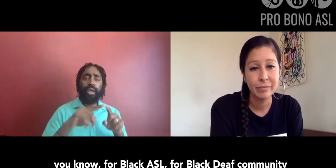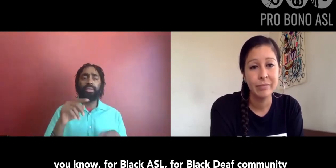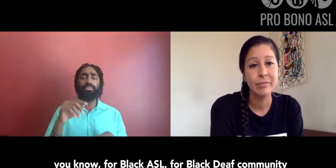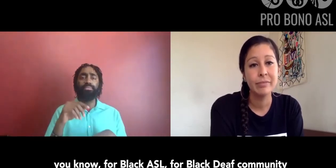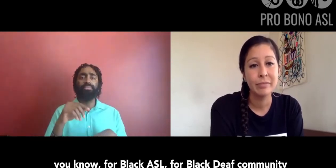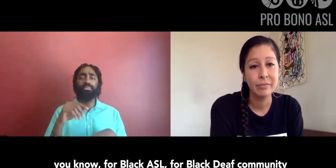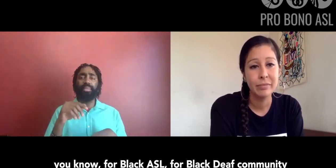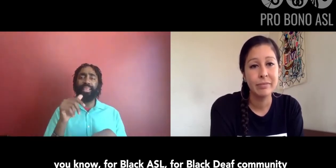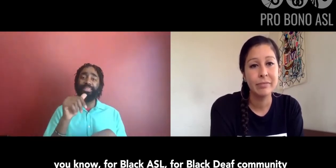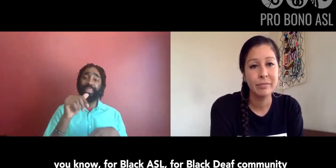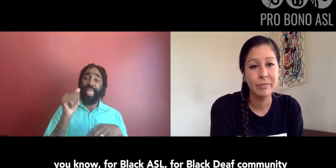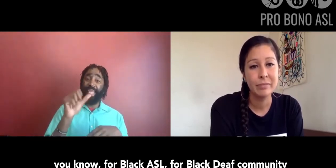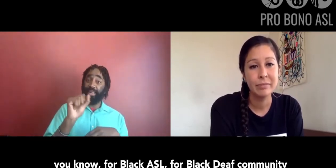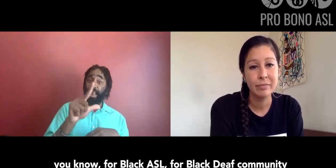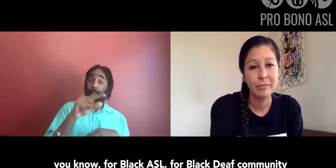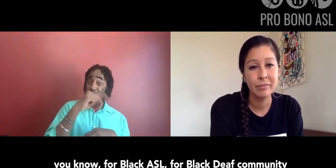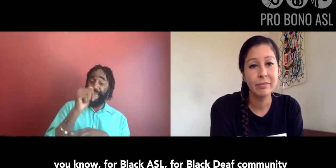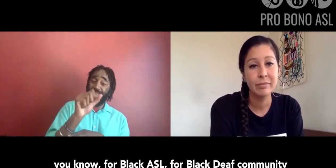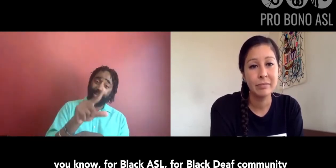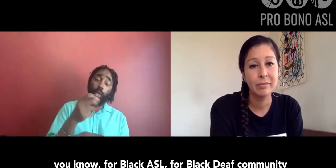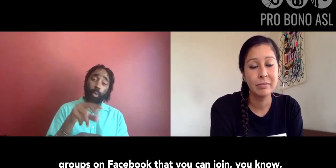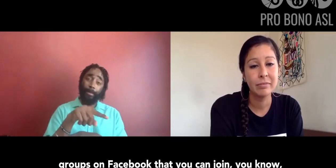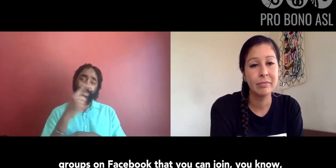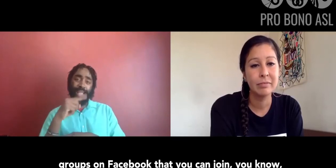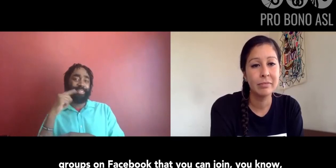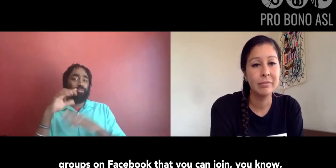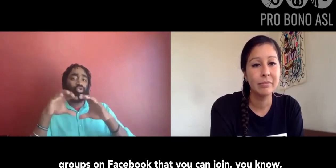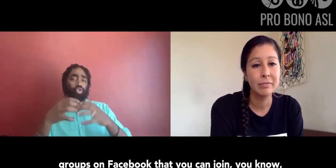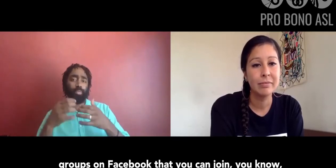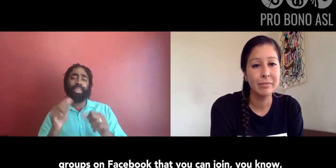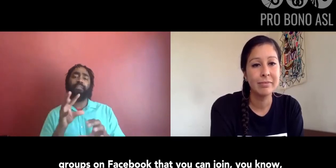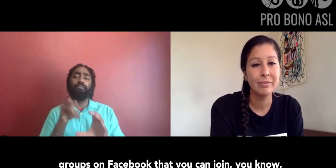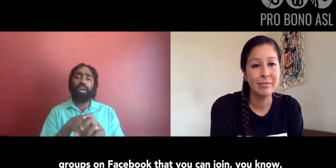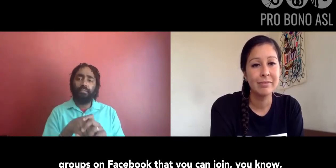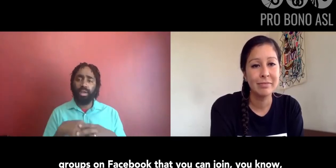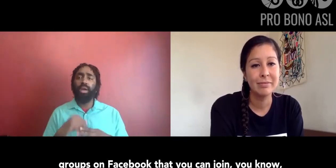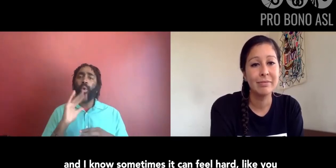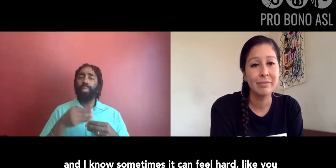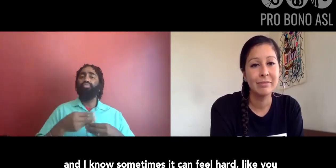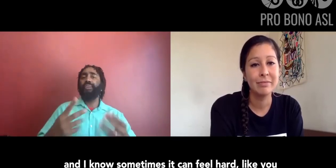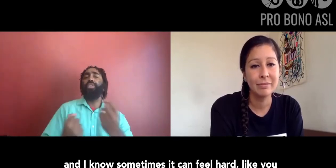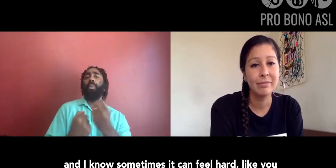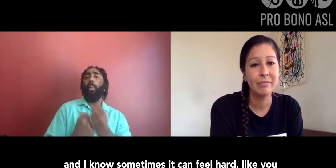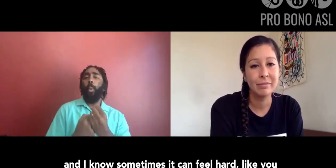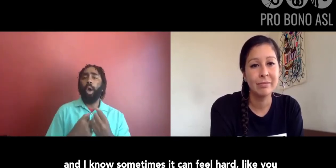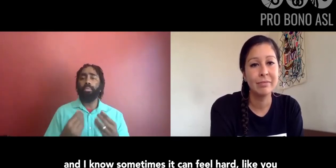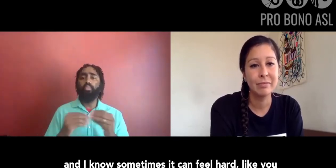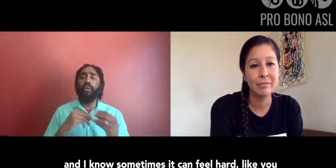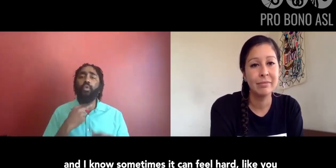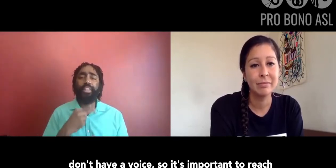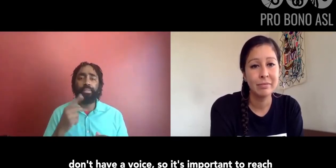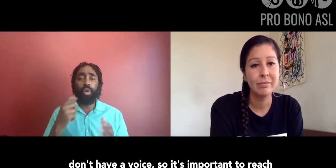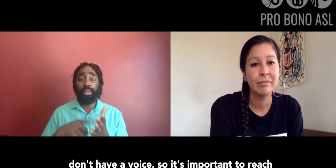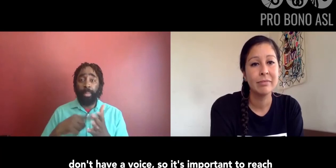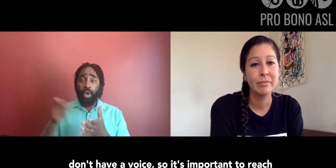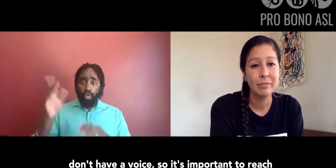there, for Black ASL, for Black Deaf community groups on Facebook that you can join, and I know sometimes it can feel hard,